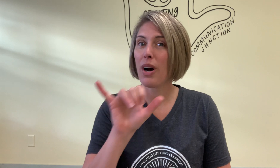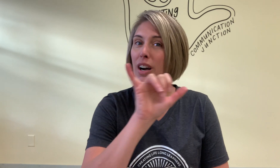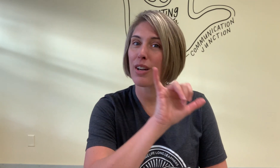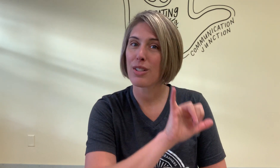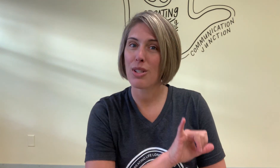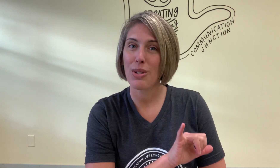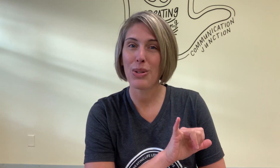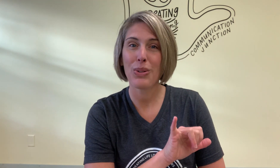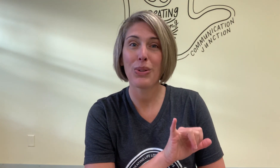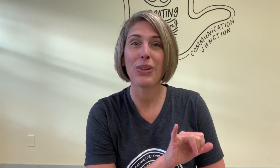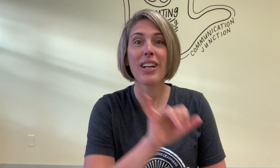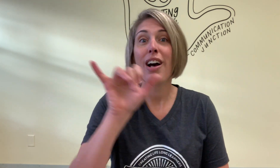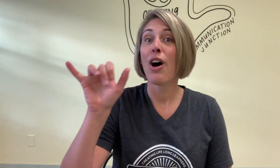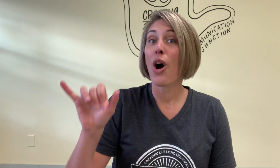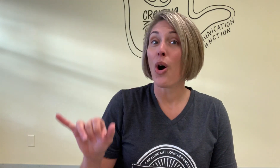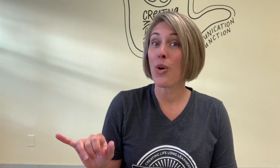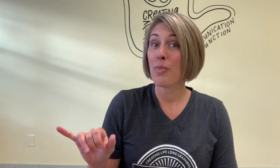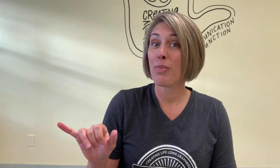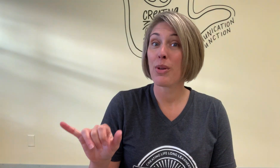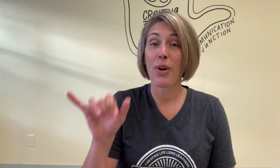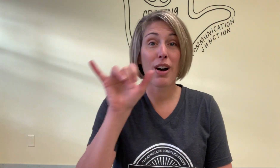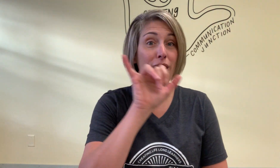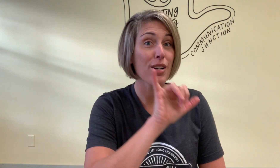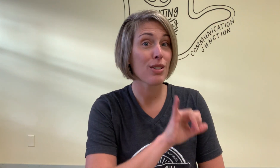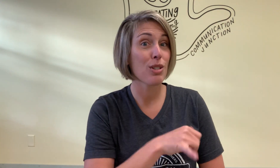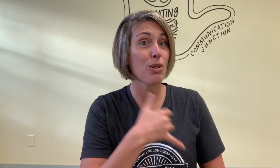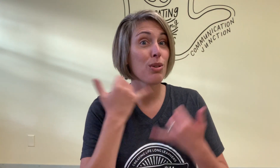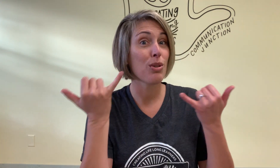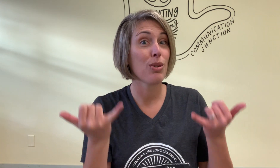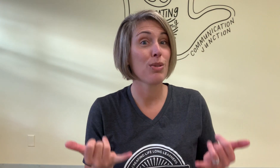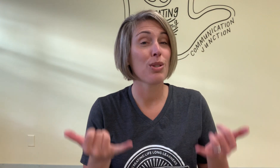are too. Hope you are too